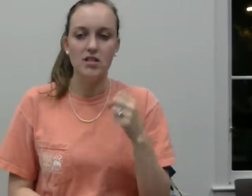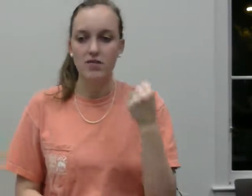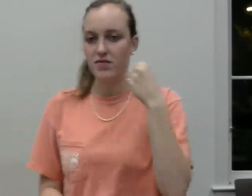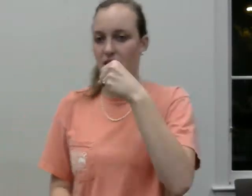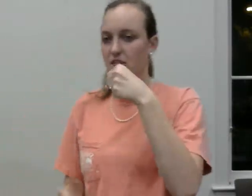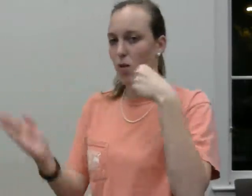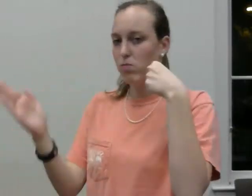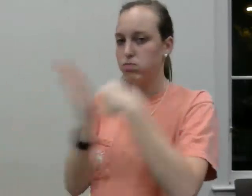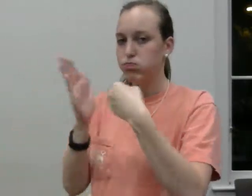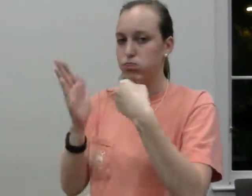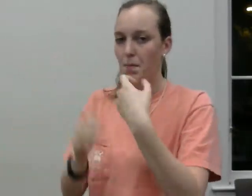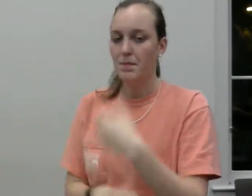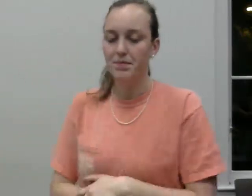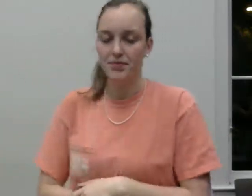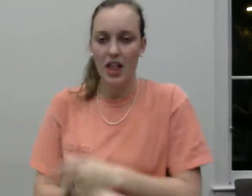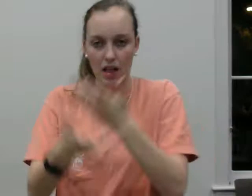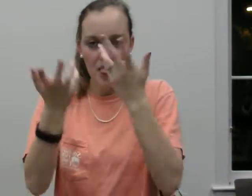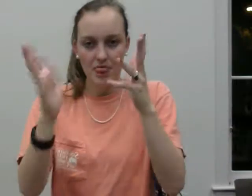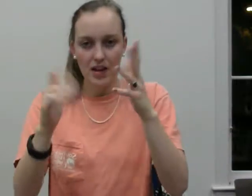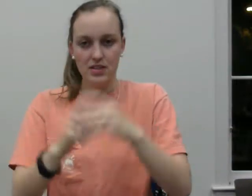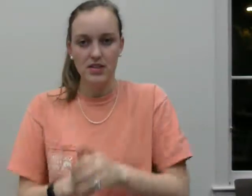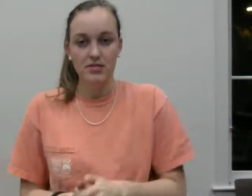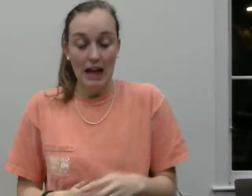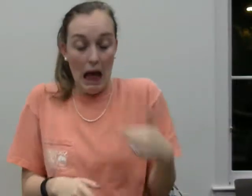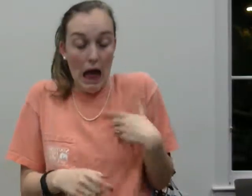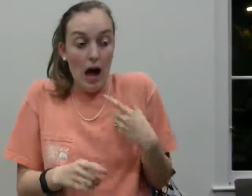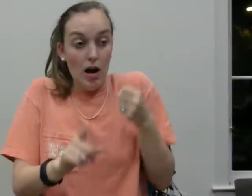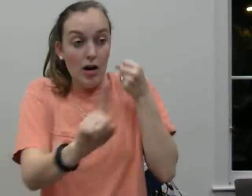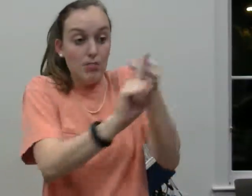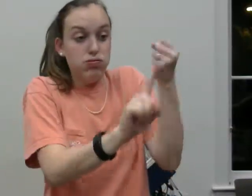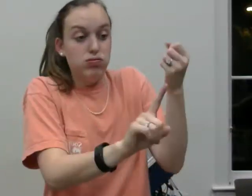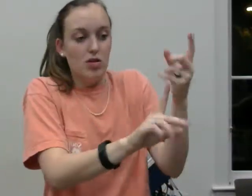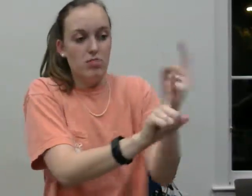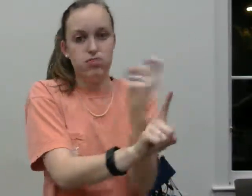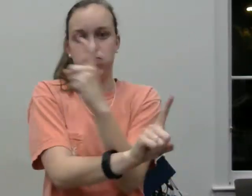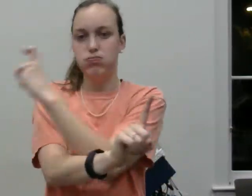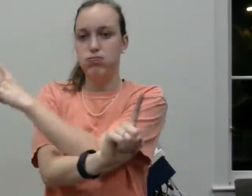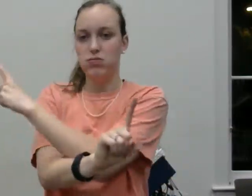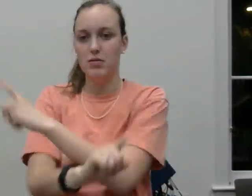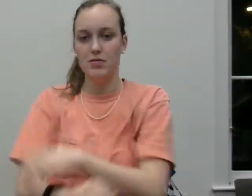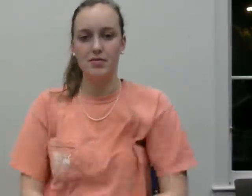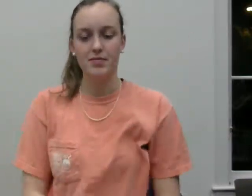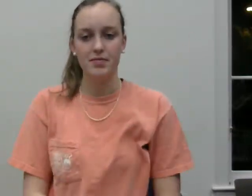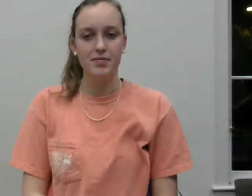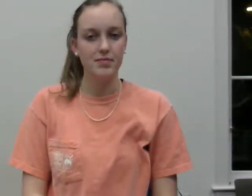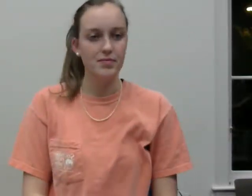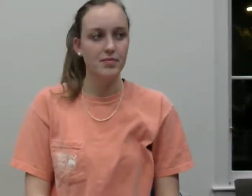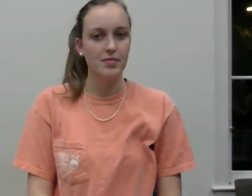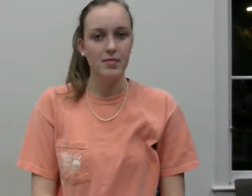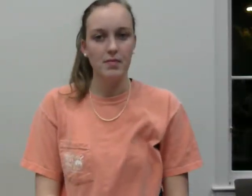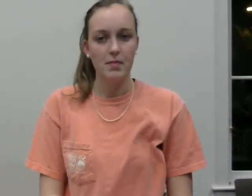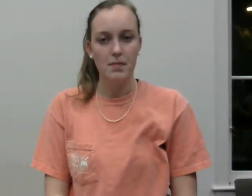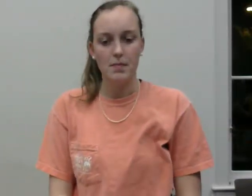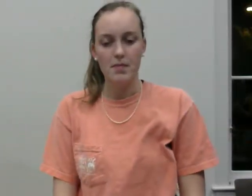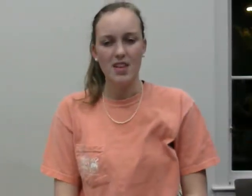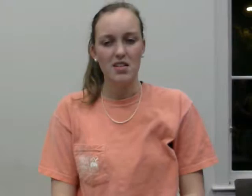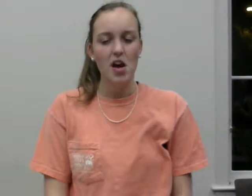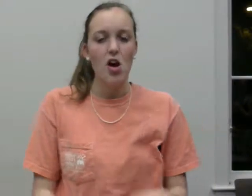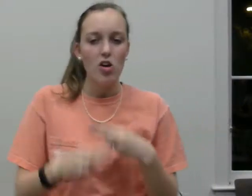and it will be over. So I'll use hit and run tactics. The Americans in the South, we talked about the swamp bots and these guerrilla fighters. They